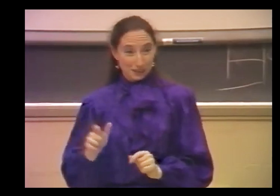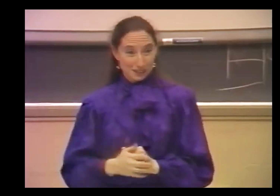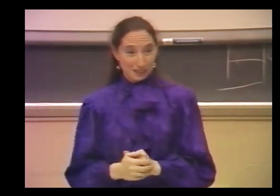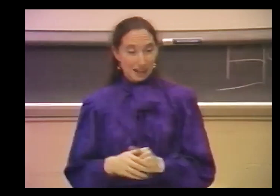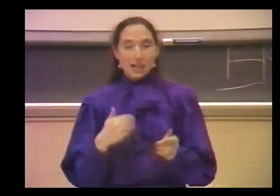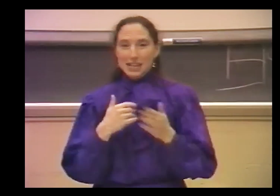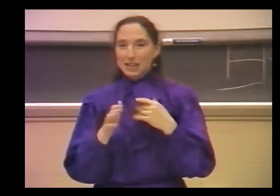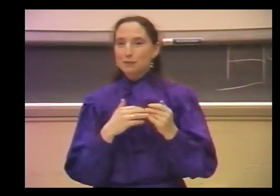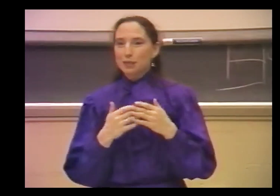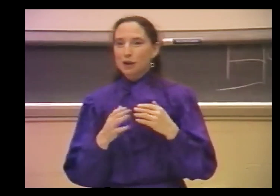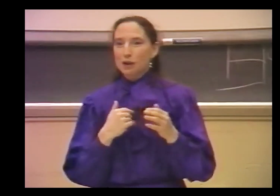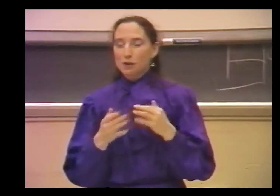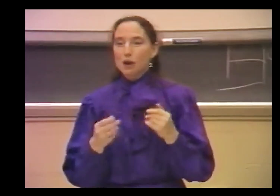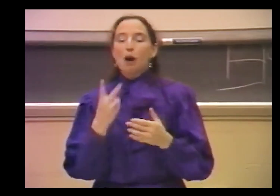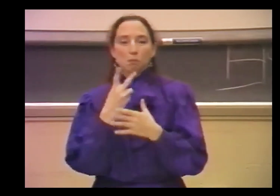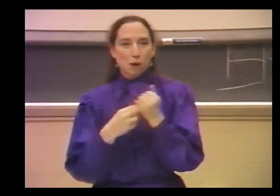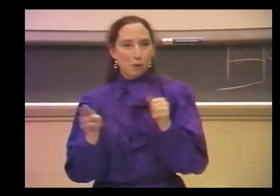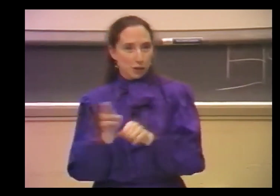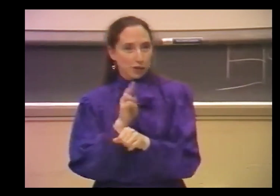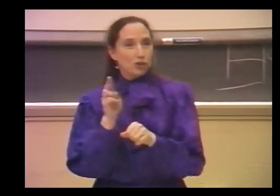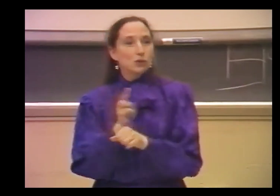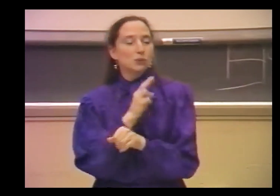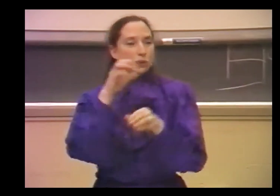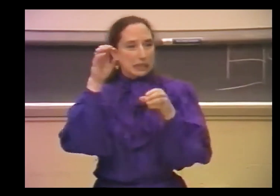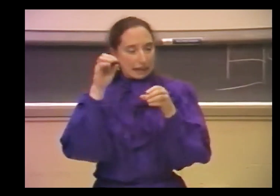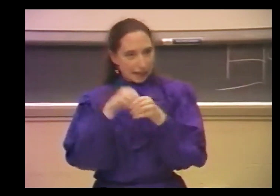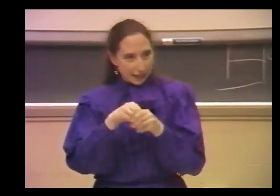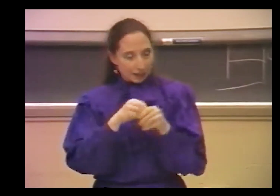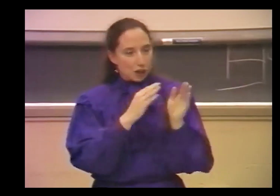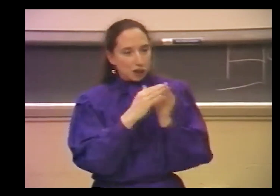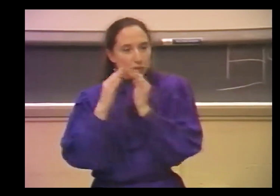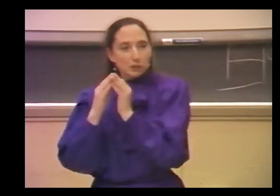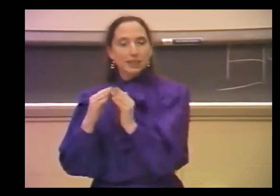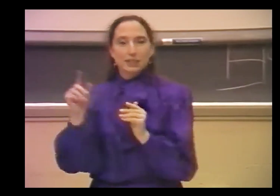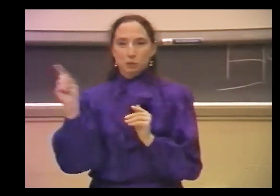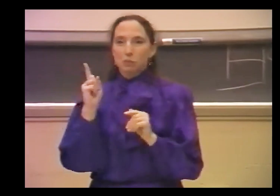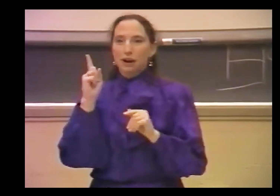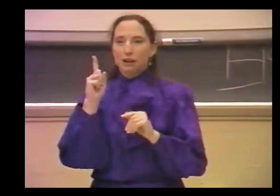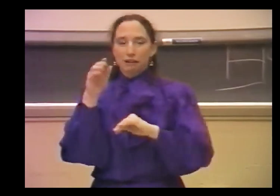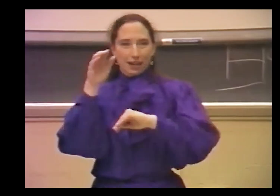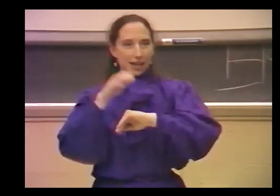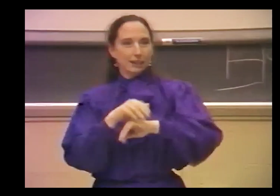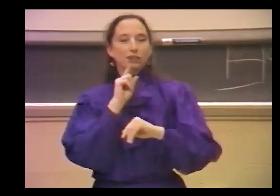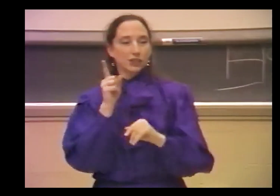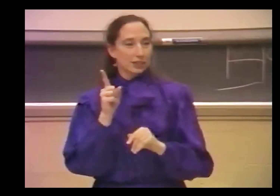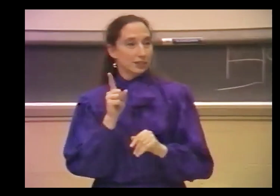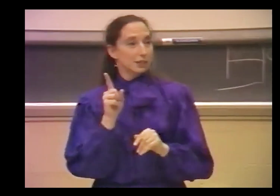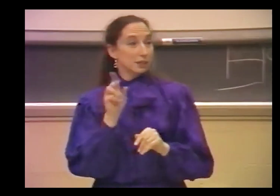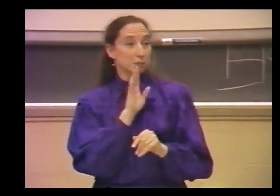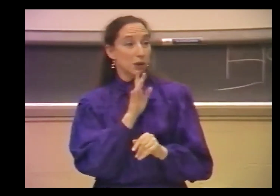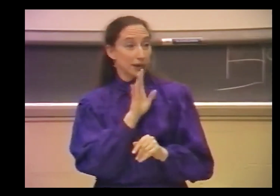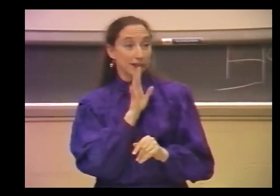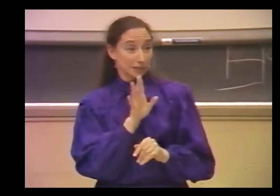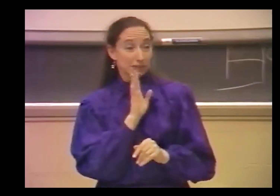Language, even though both are used in communities where English is spoken.